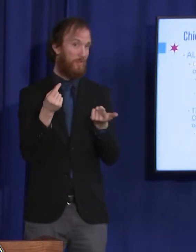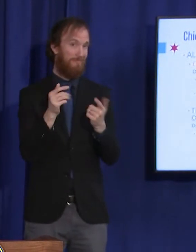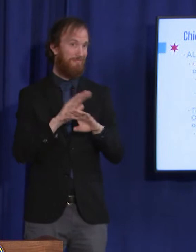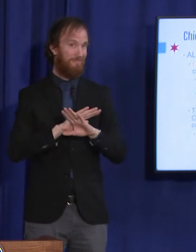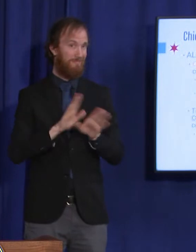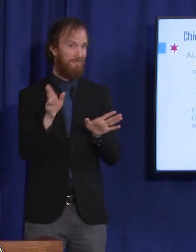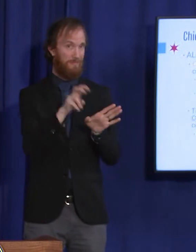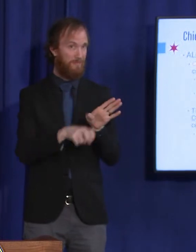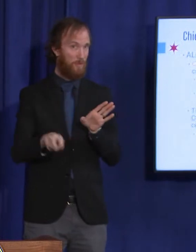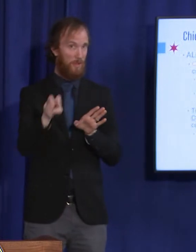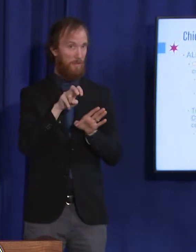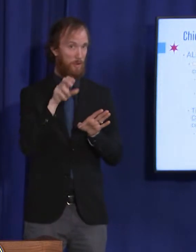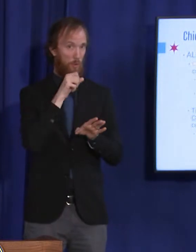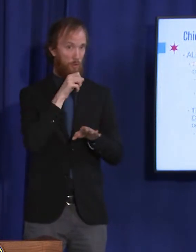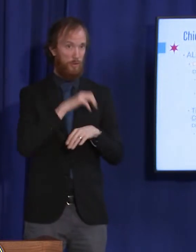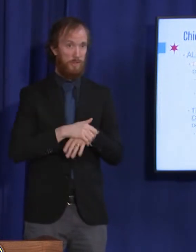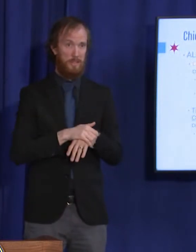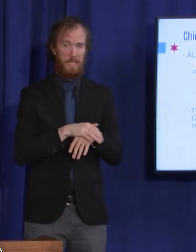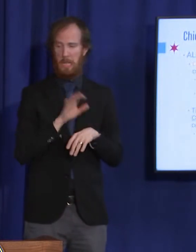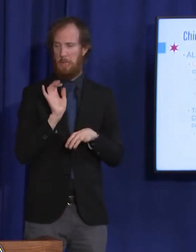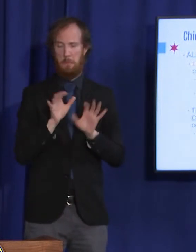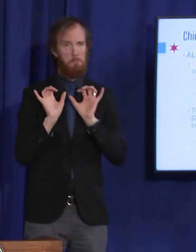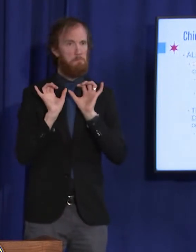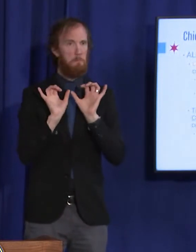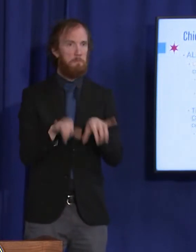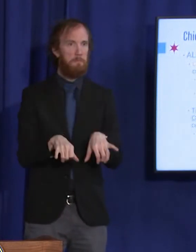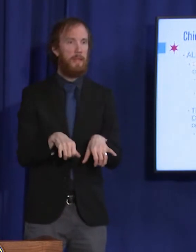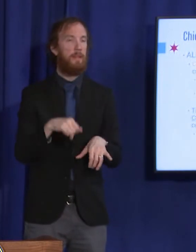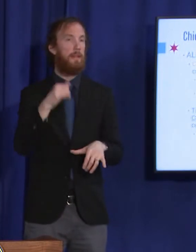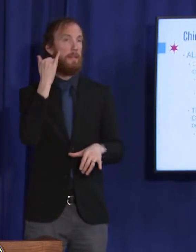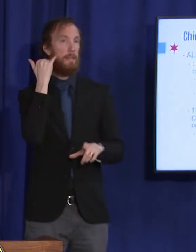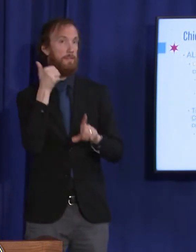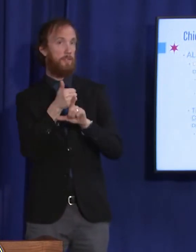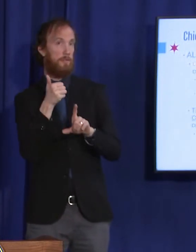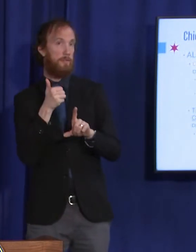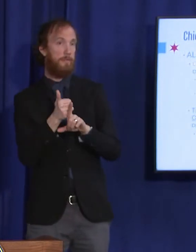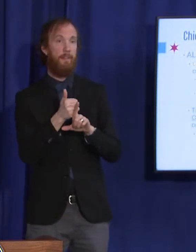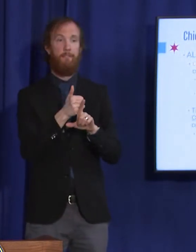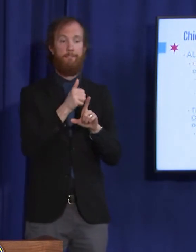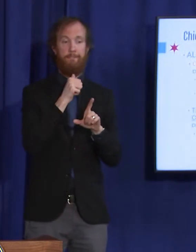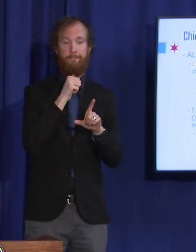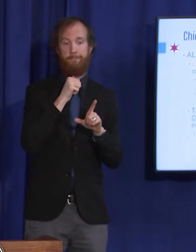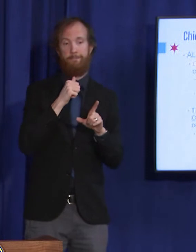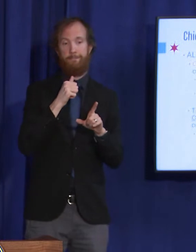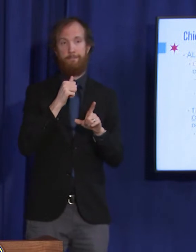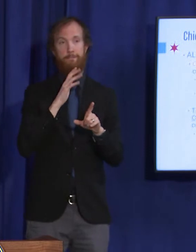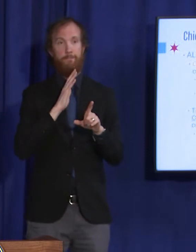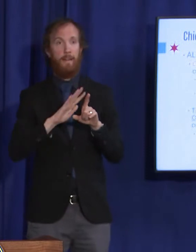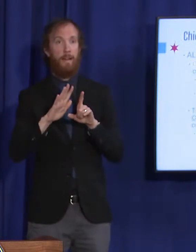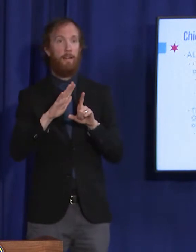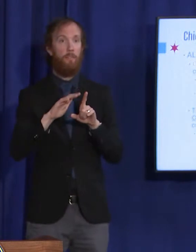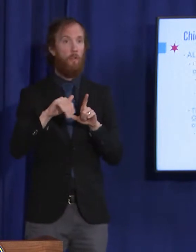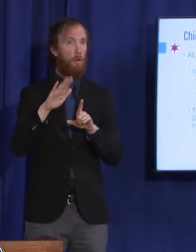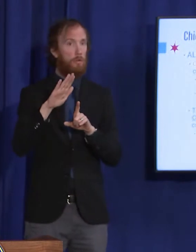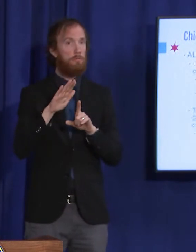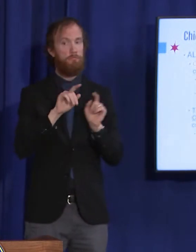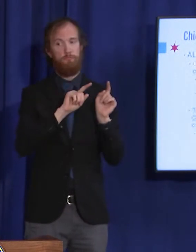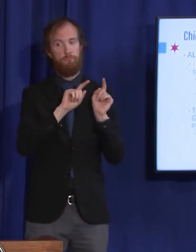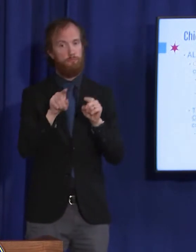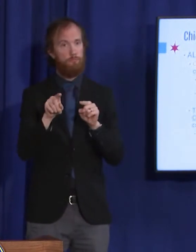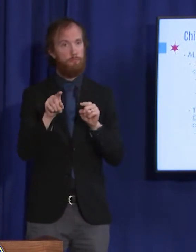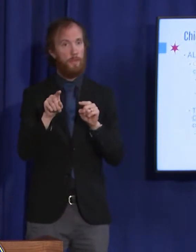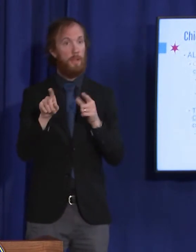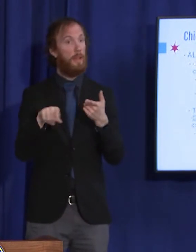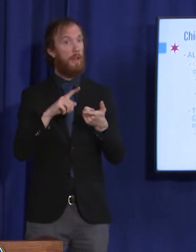orange community. None of this has changed. If unvaccinated Chicagoans age 5 or older do travel to those high risk counties upon